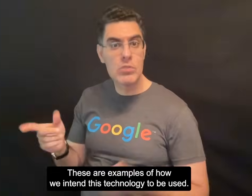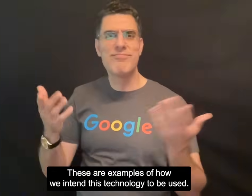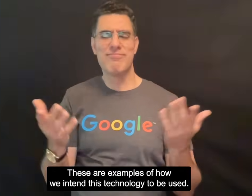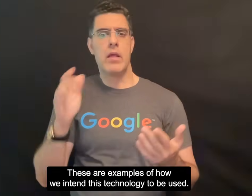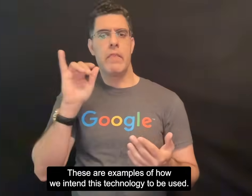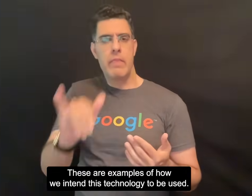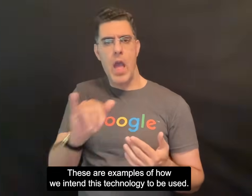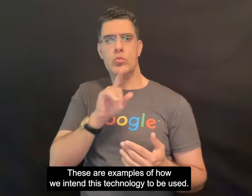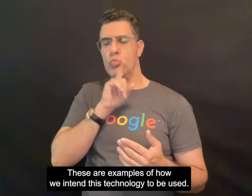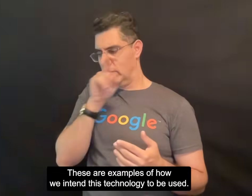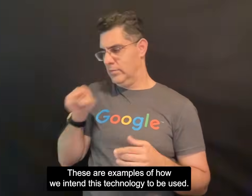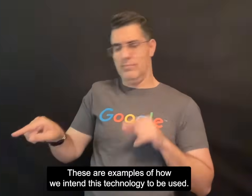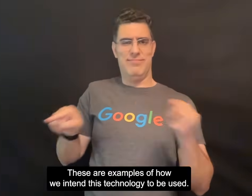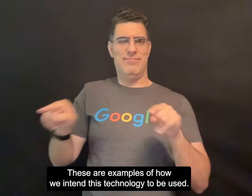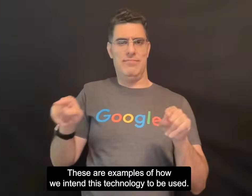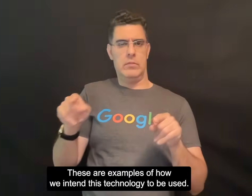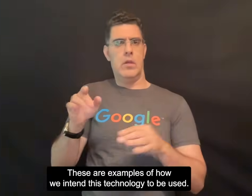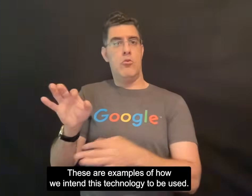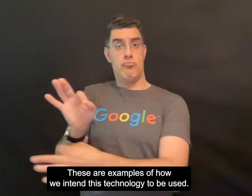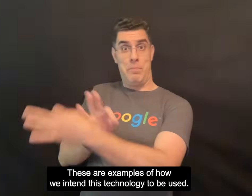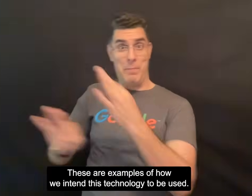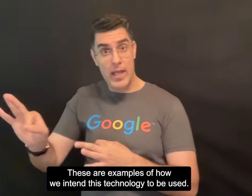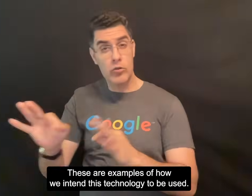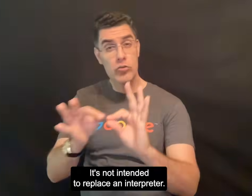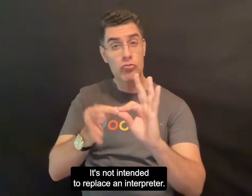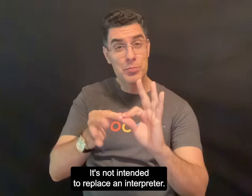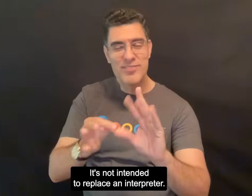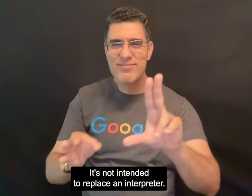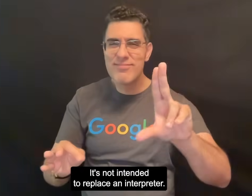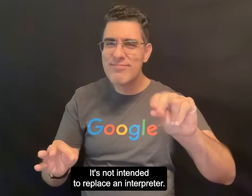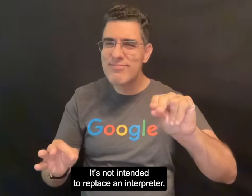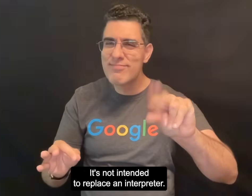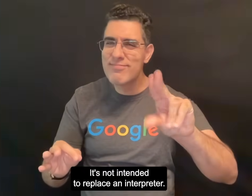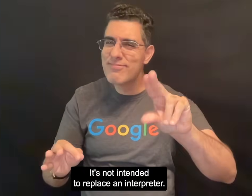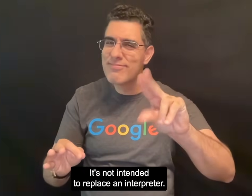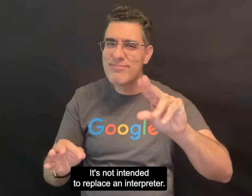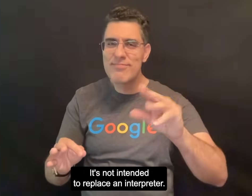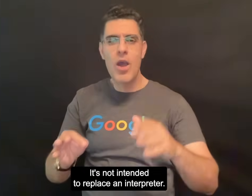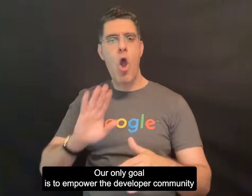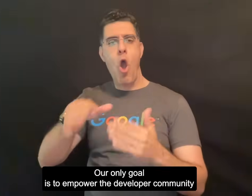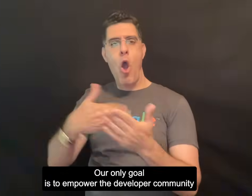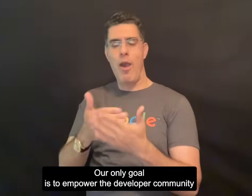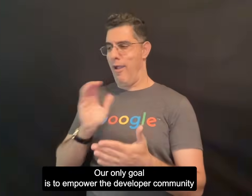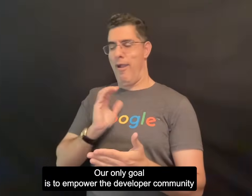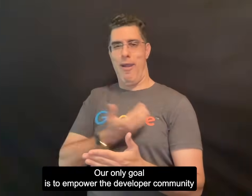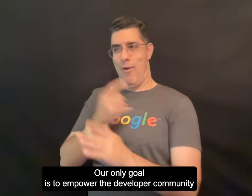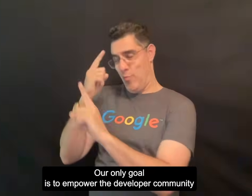These are examples of how we intend this technology to be used. First, it's not intended to replace an interpreter. Our only goal